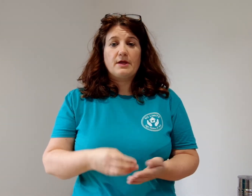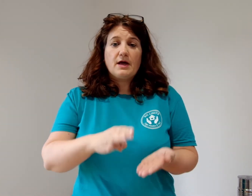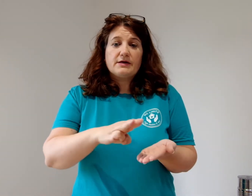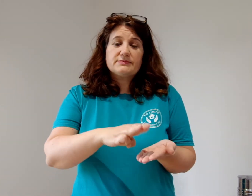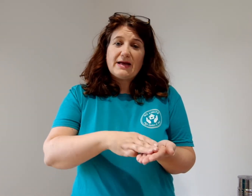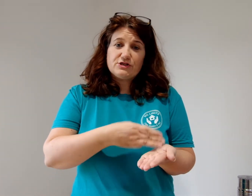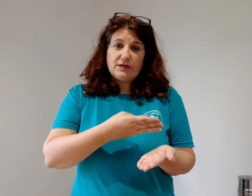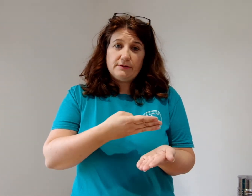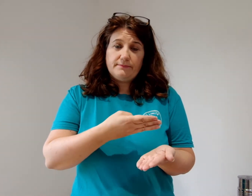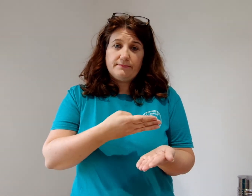a spatula,